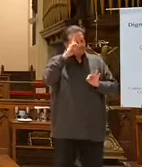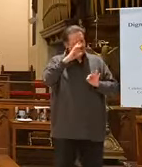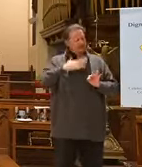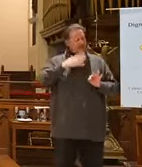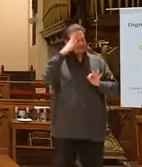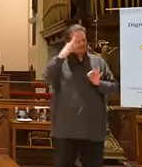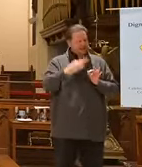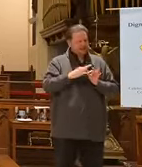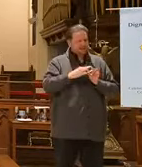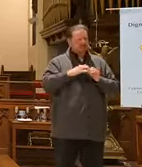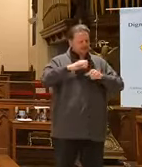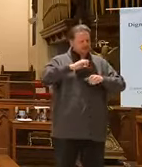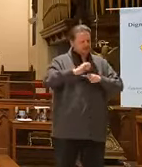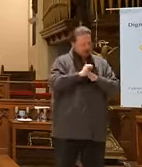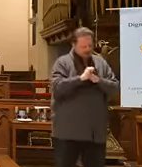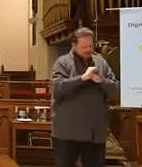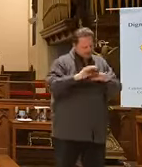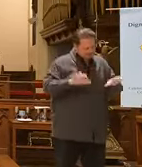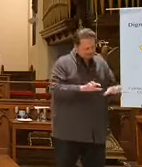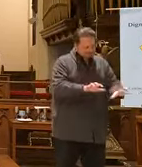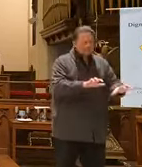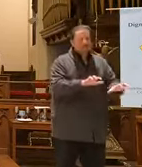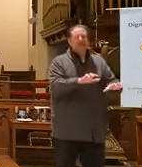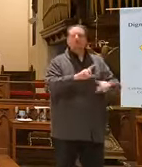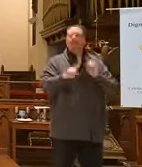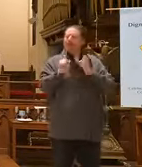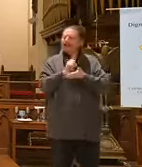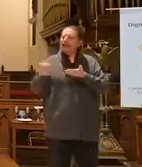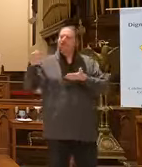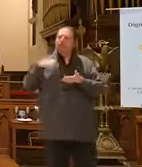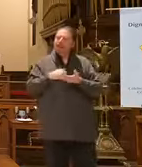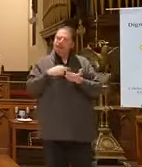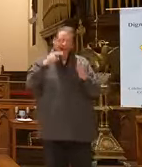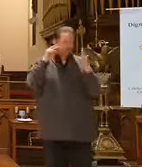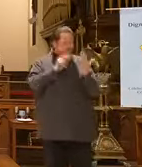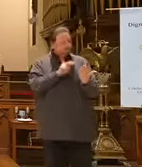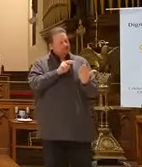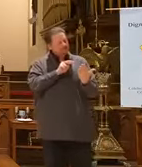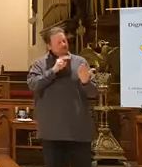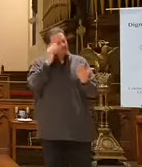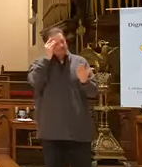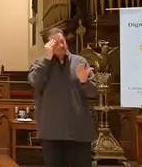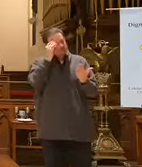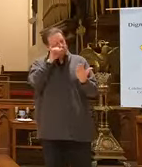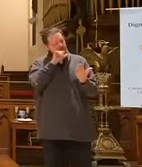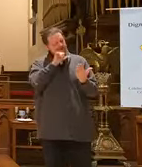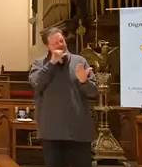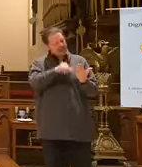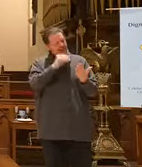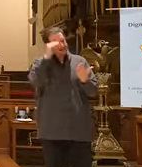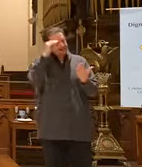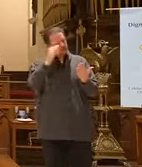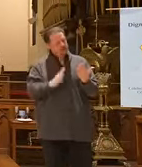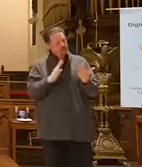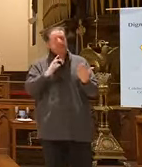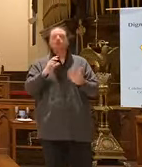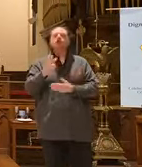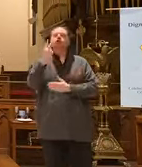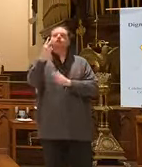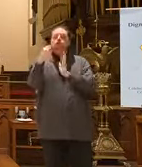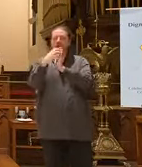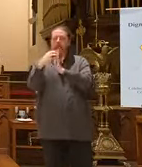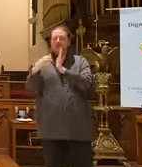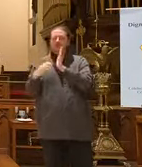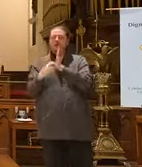action. But last week, as I reflected on this teaching, two passages from John's gospel